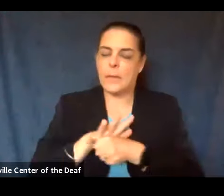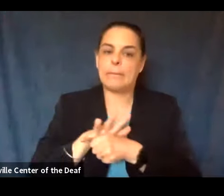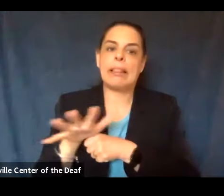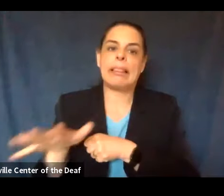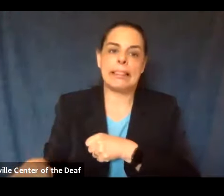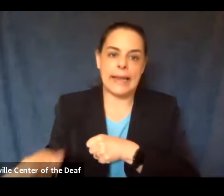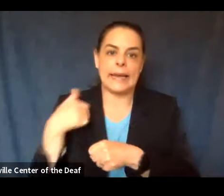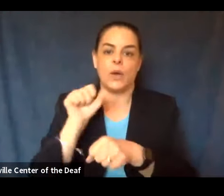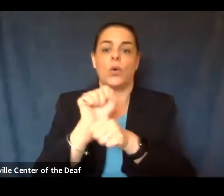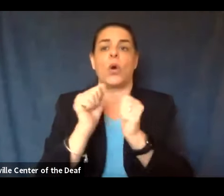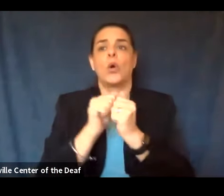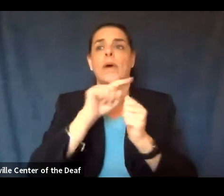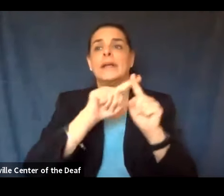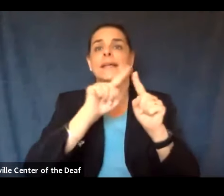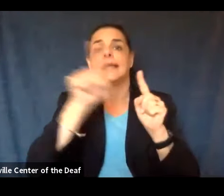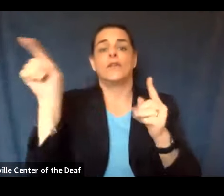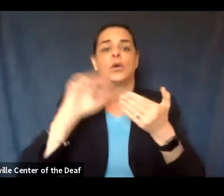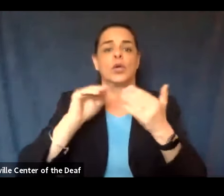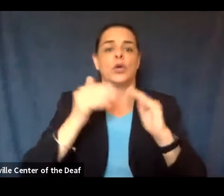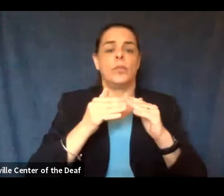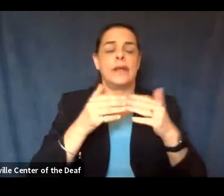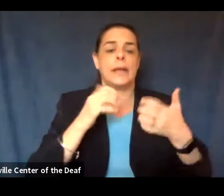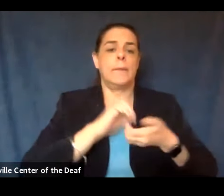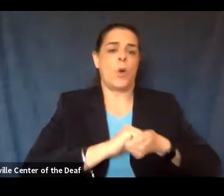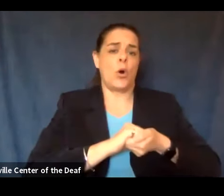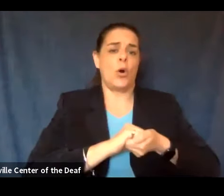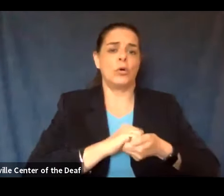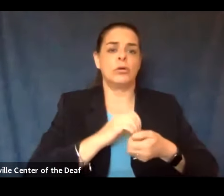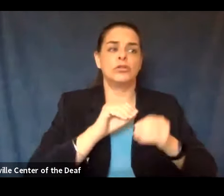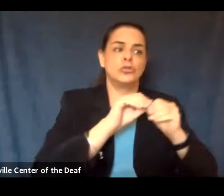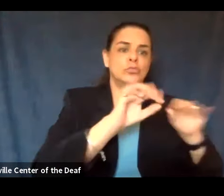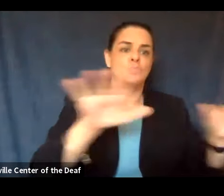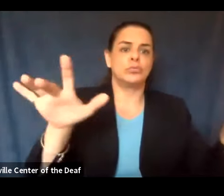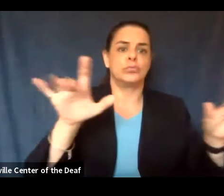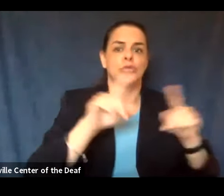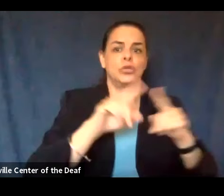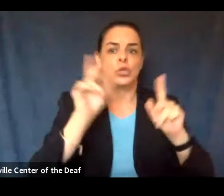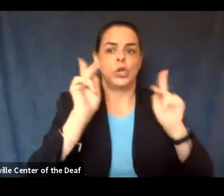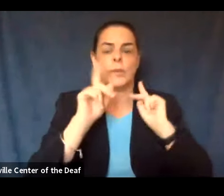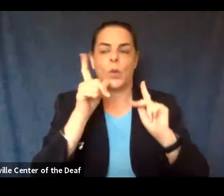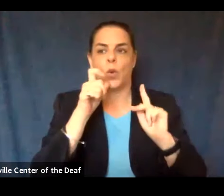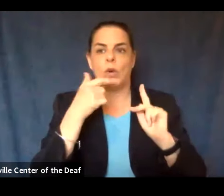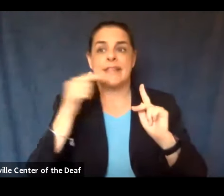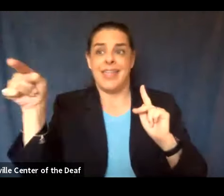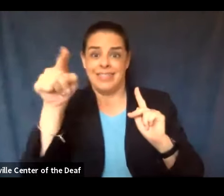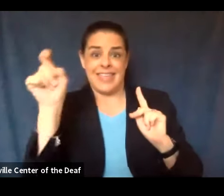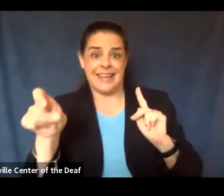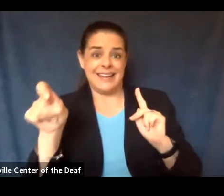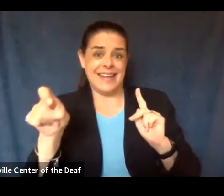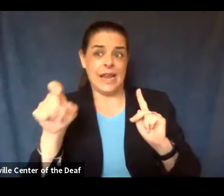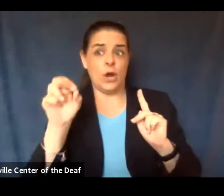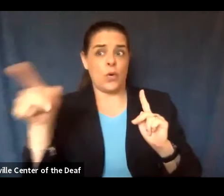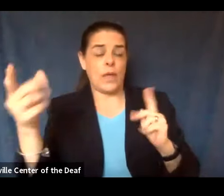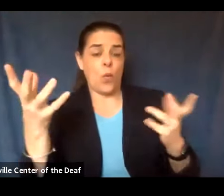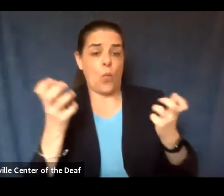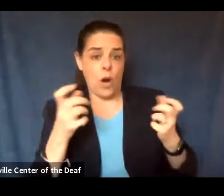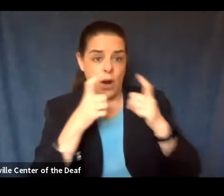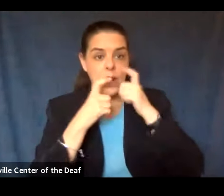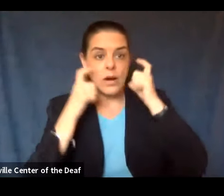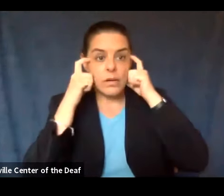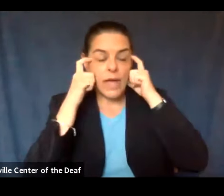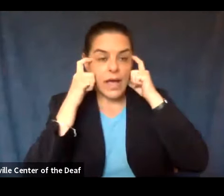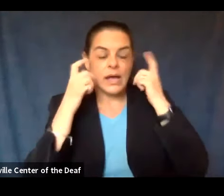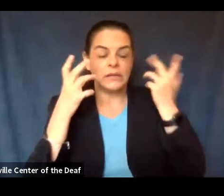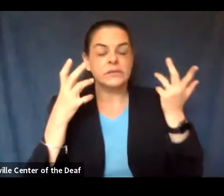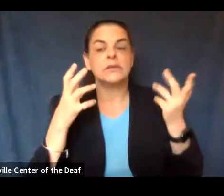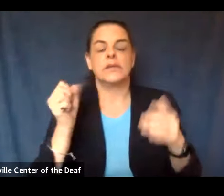with community partners to get them out in the community for folks who've expressed a need or expressed a desire to have masks. So we're